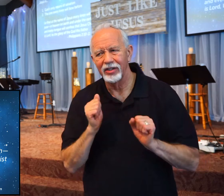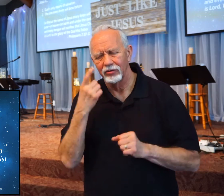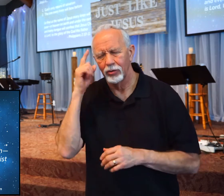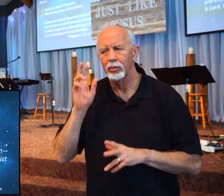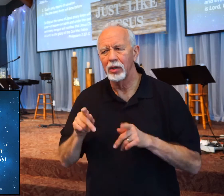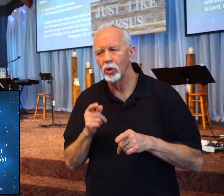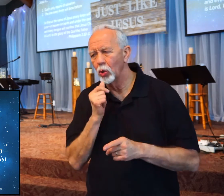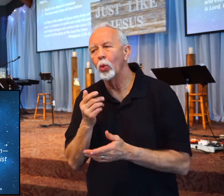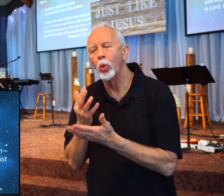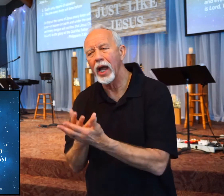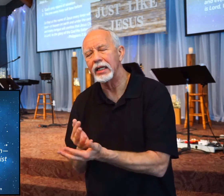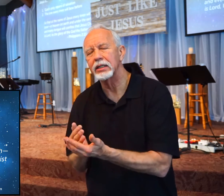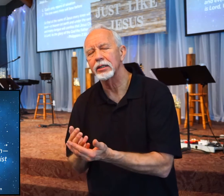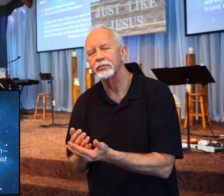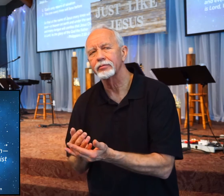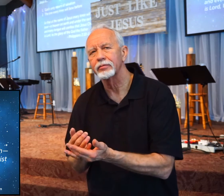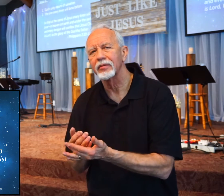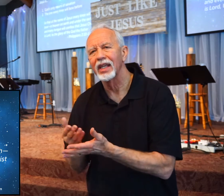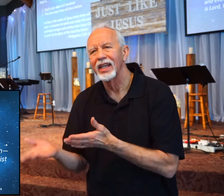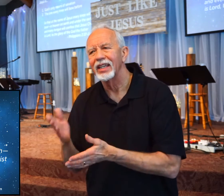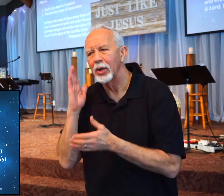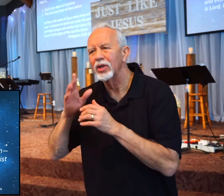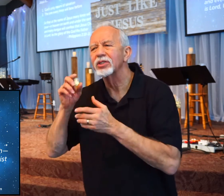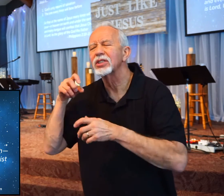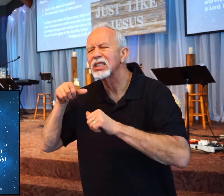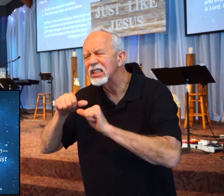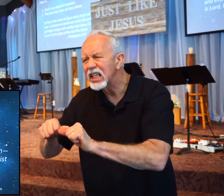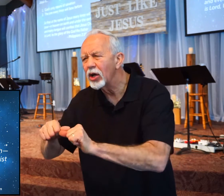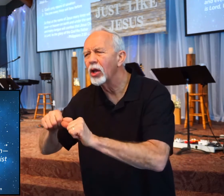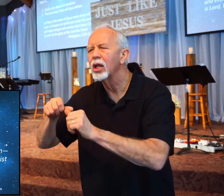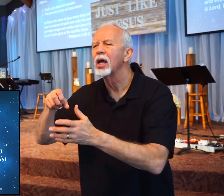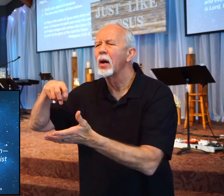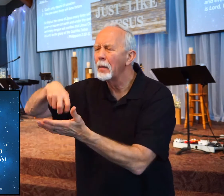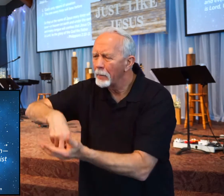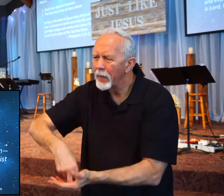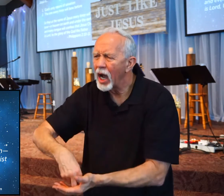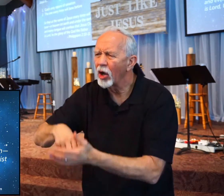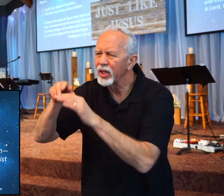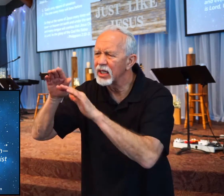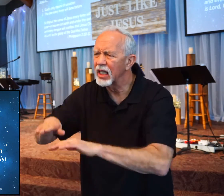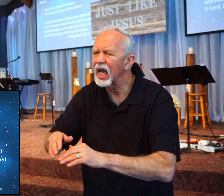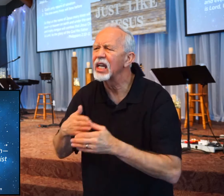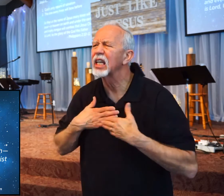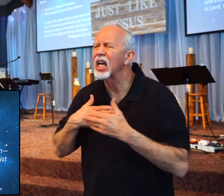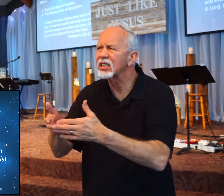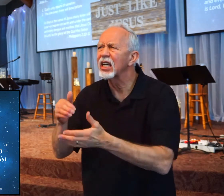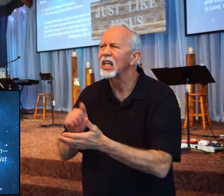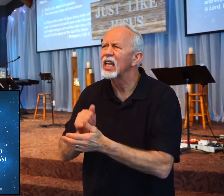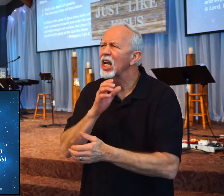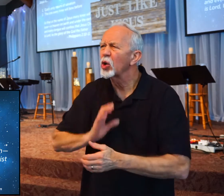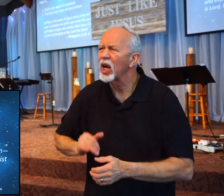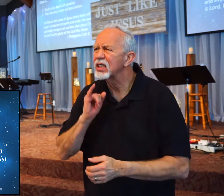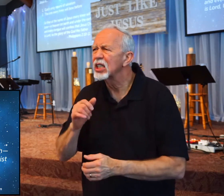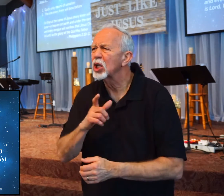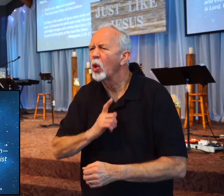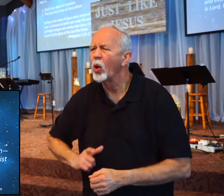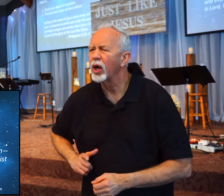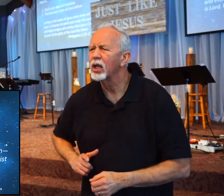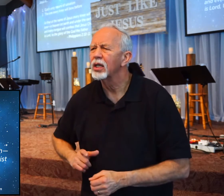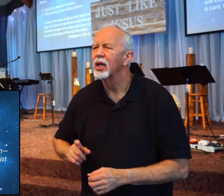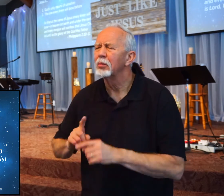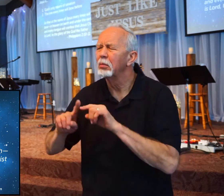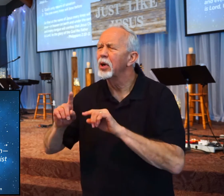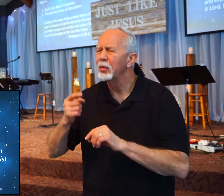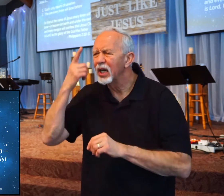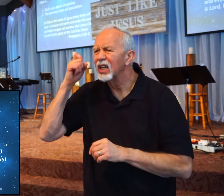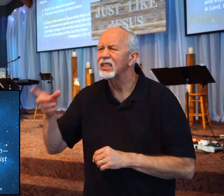who wait, they will still bow the knee. They will still confess that Christ is Lord. But because